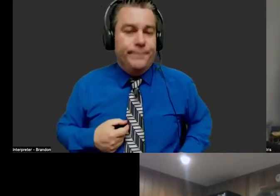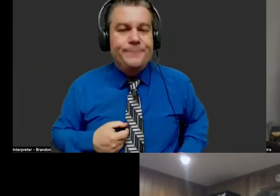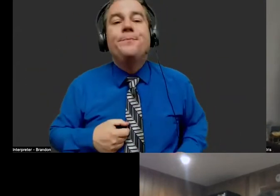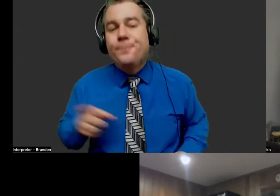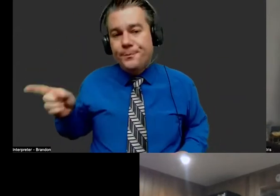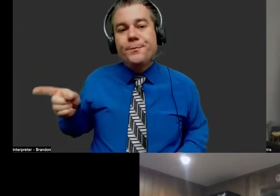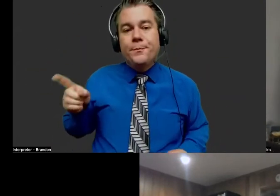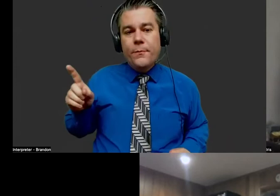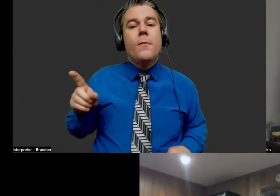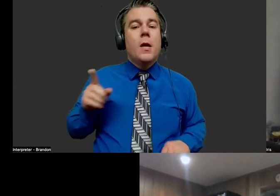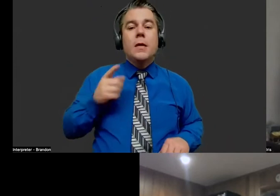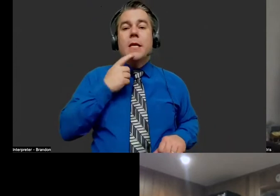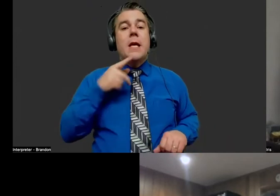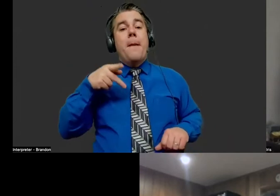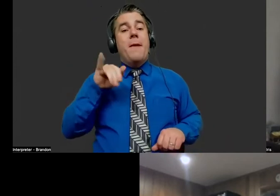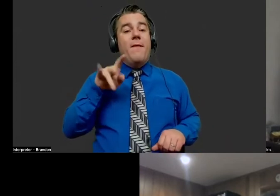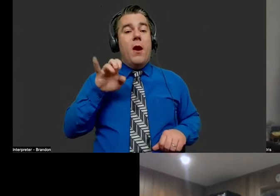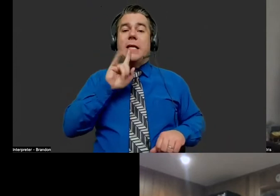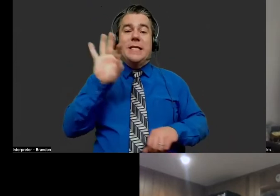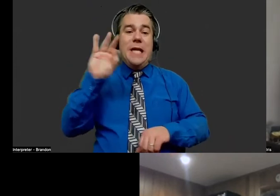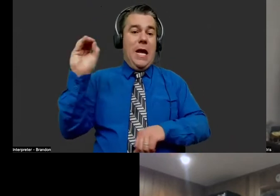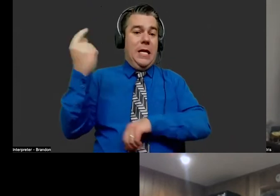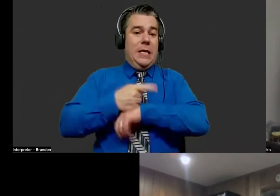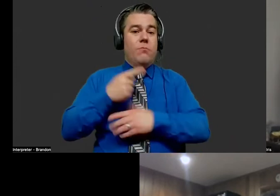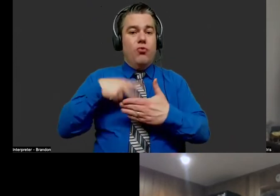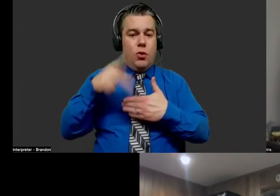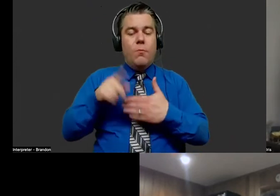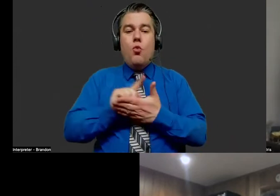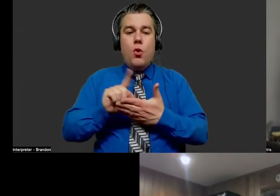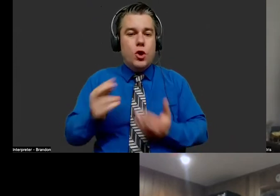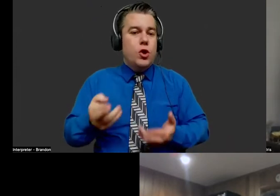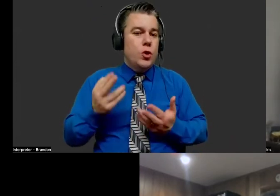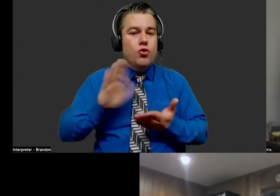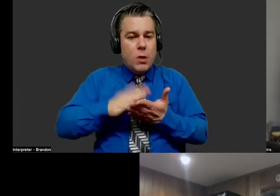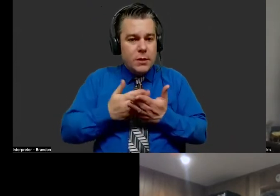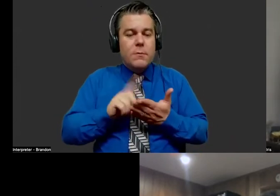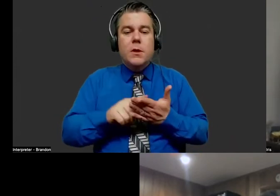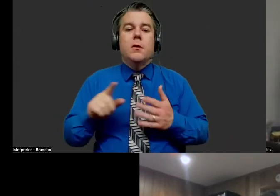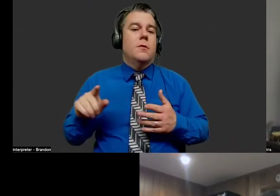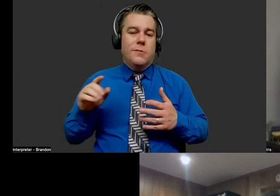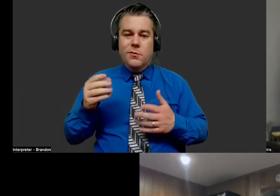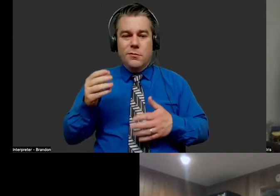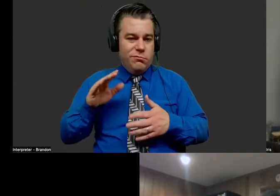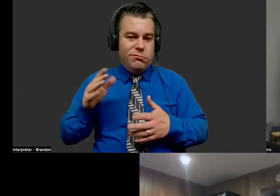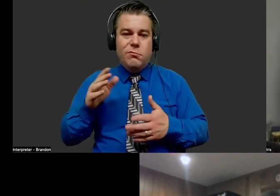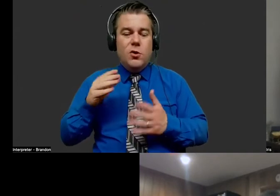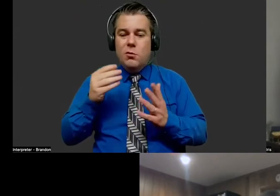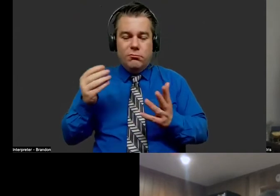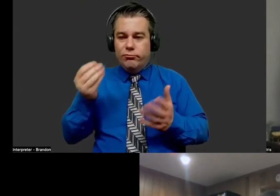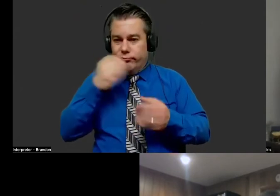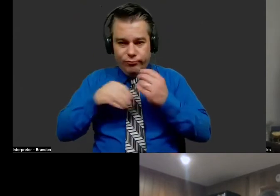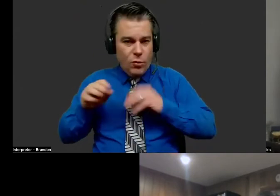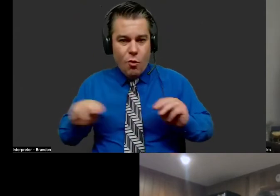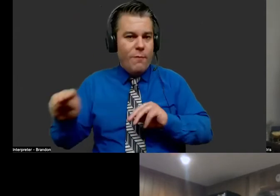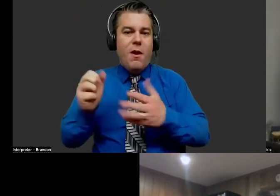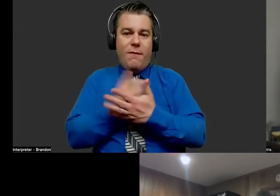So Plexus Pivotal is a 90-day program that provides weekly recipes, grocery list, movement, and motivation to pair with your Plexus regimen to help you on